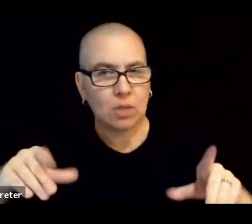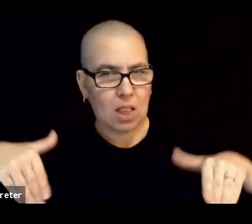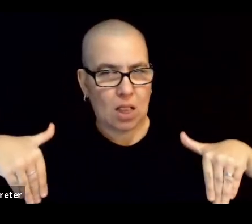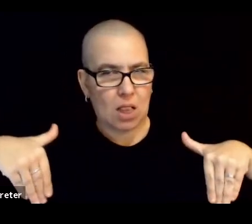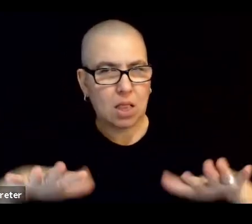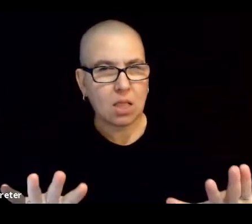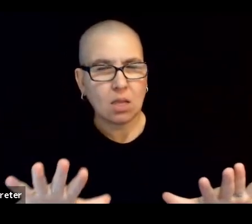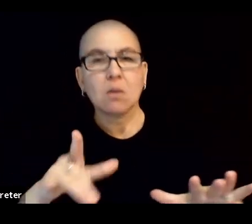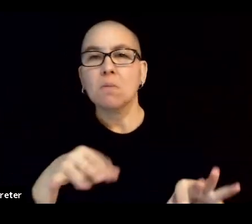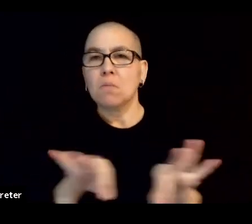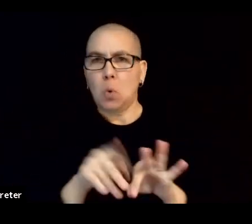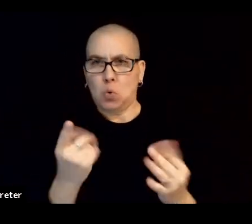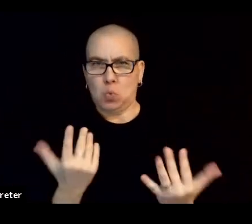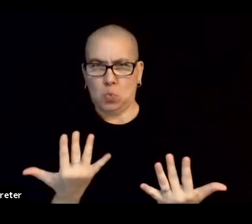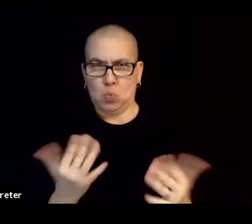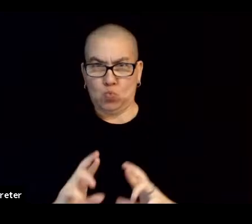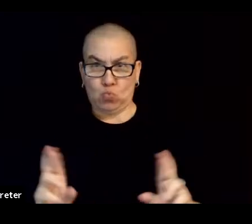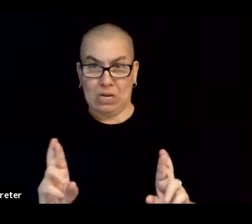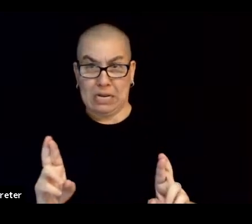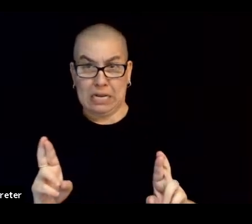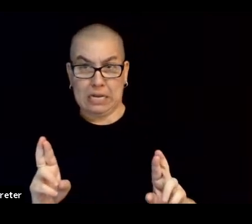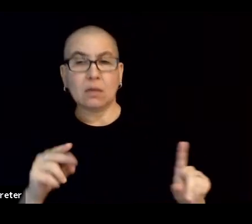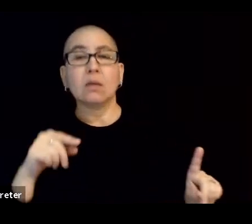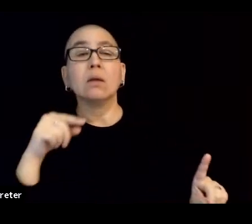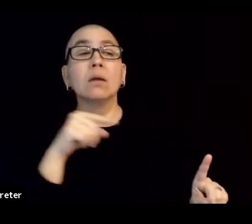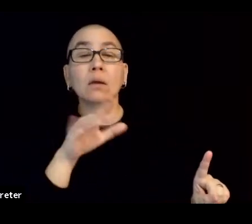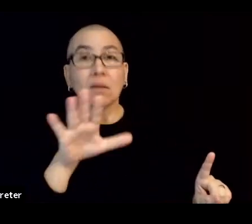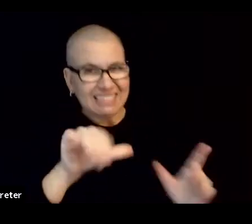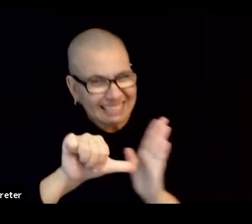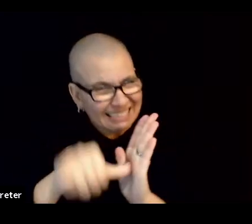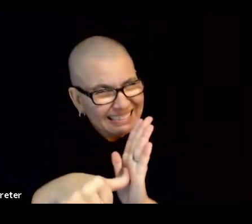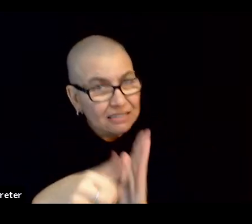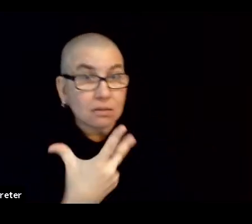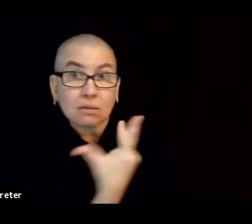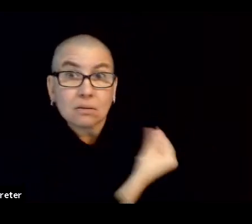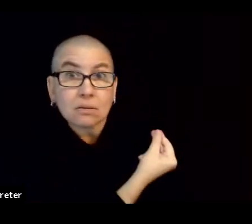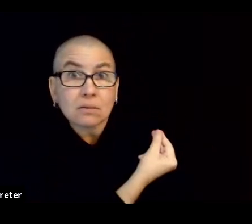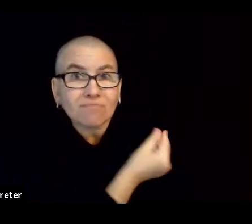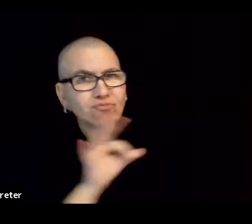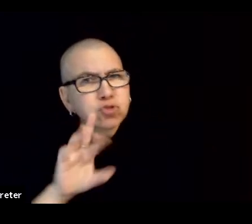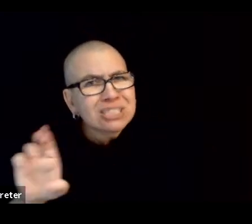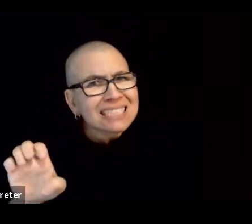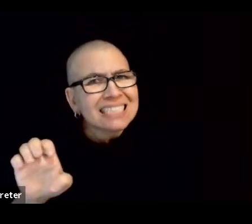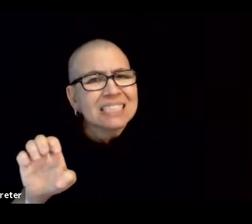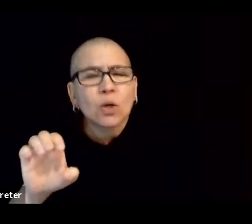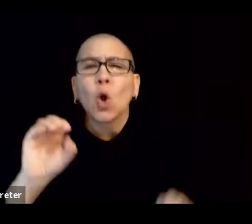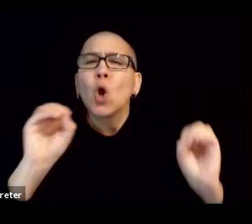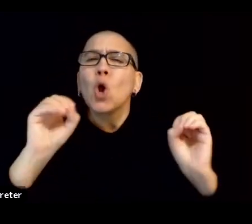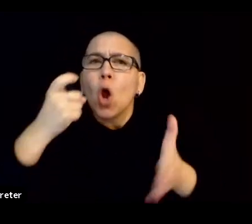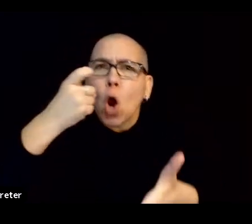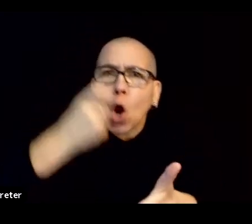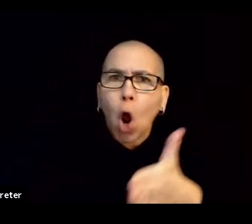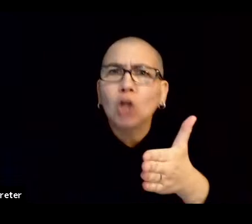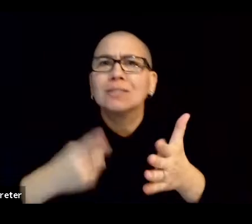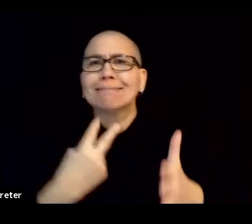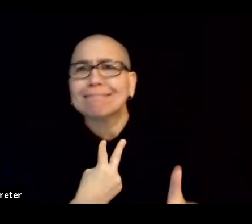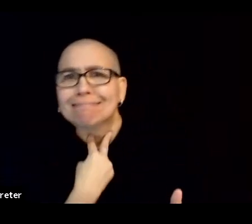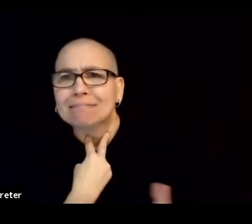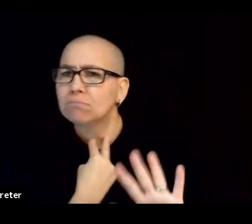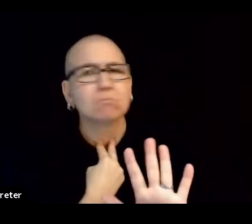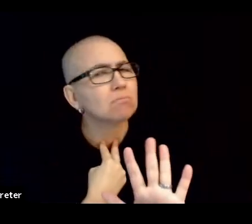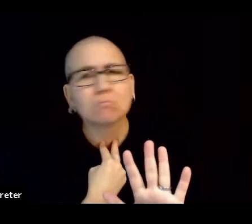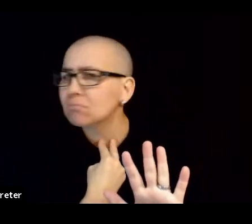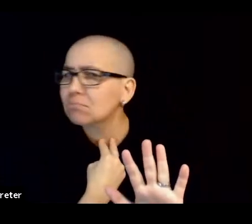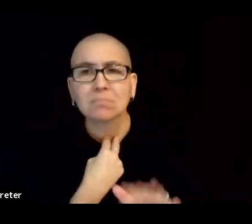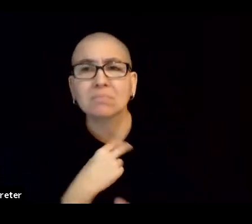anyone. The problem is that we literally have millions of Minnesotans, and in many of these sites, we're going to have hundreds